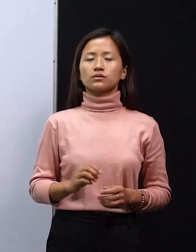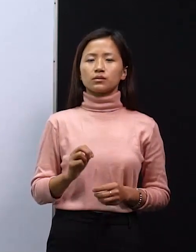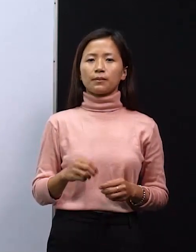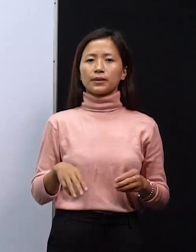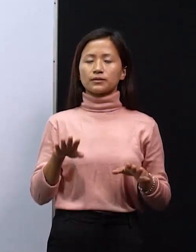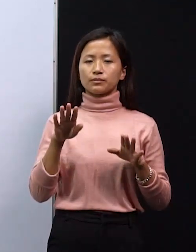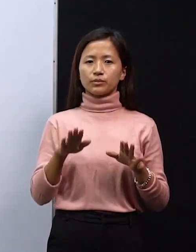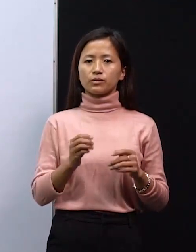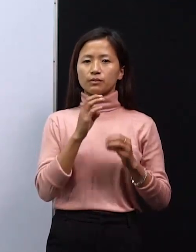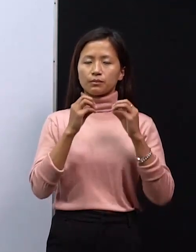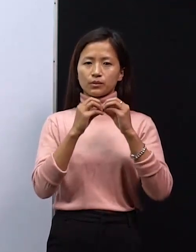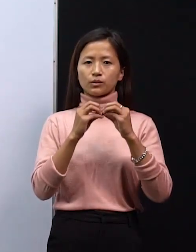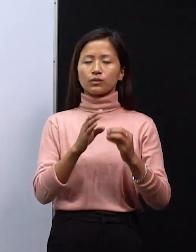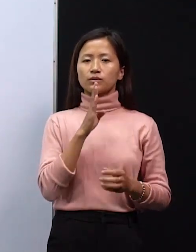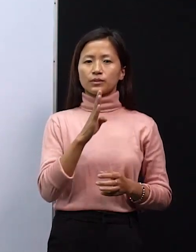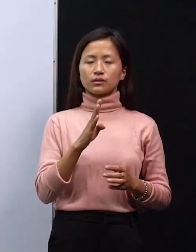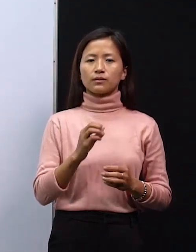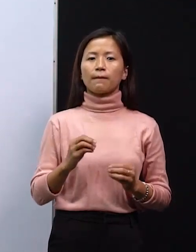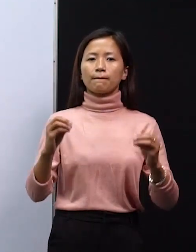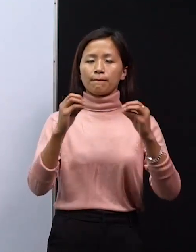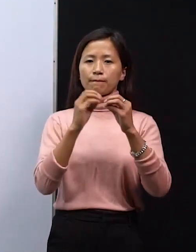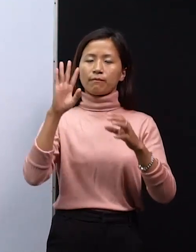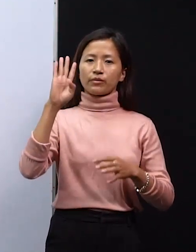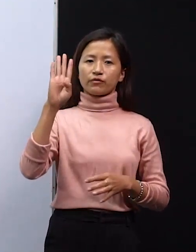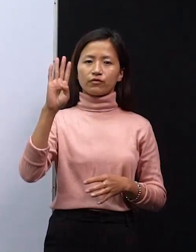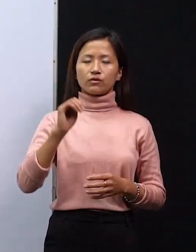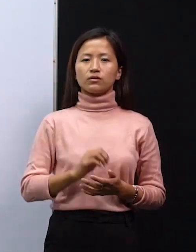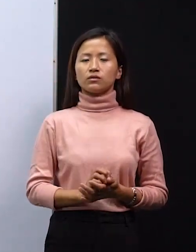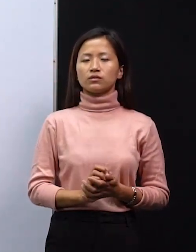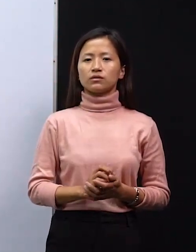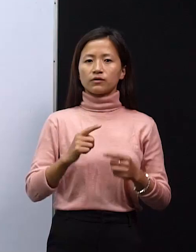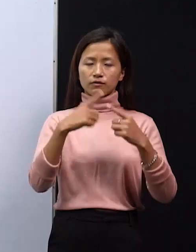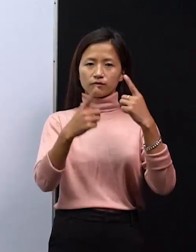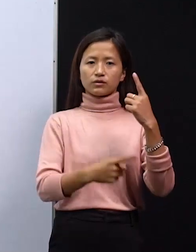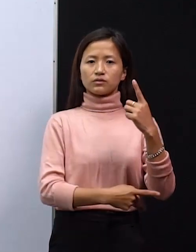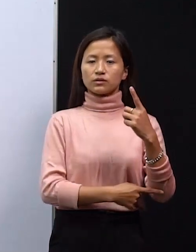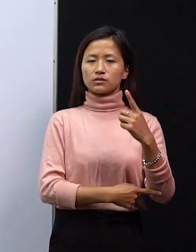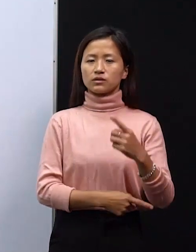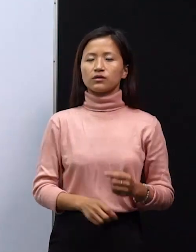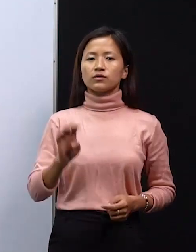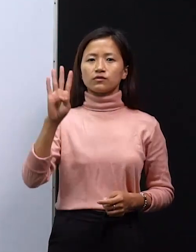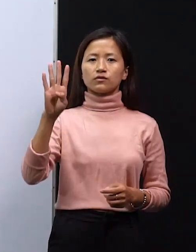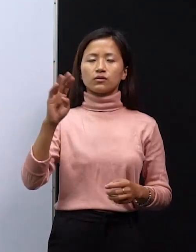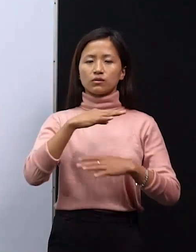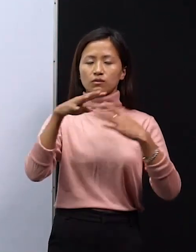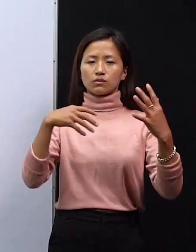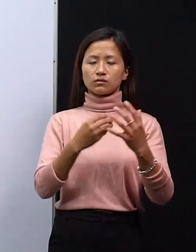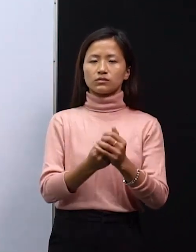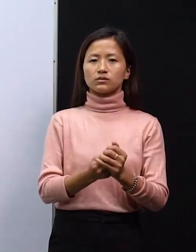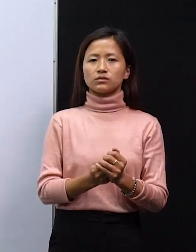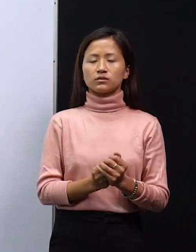4, right? Close the bracket now, and finally you take this 4 and multiply with all